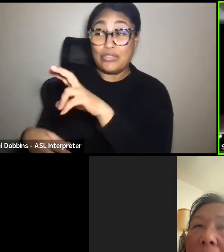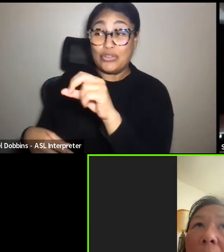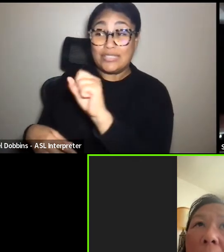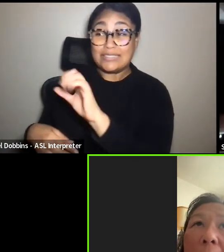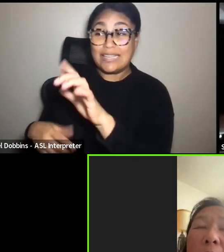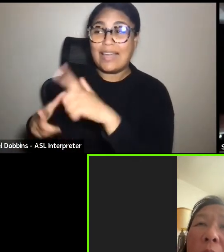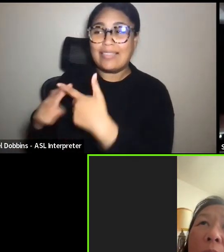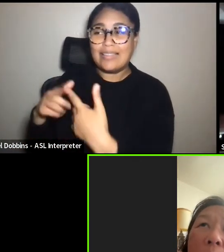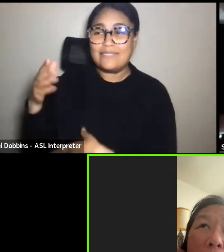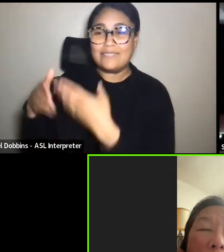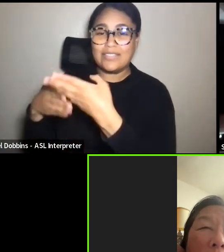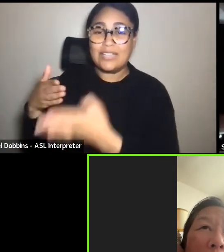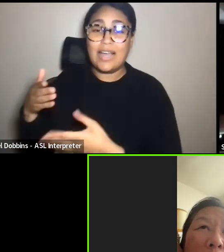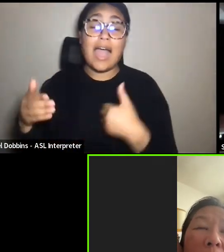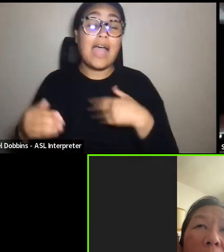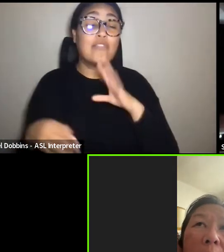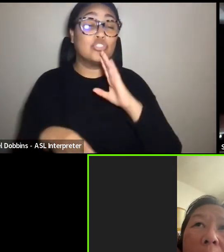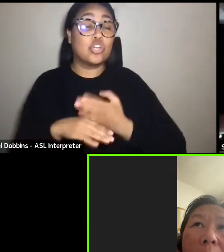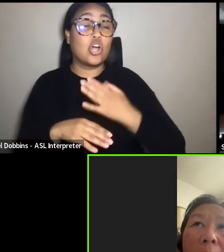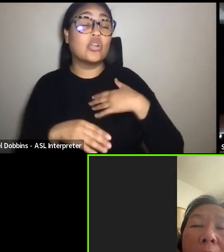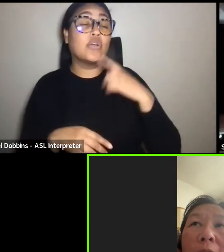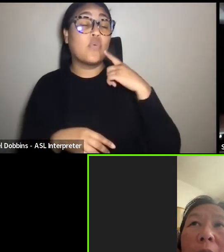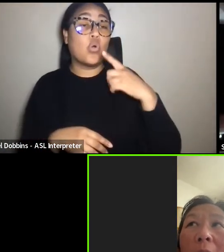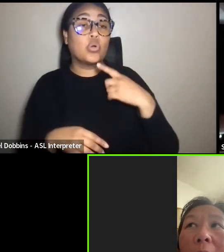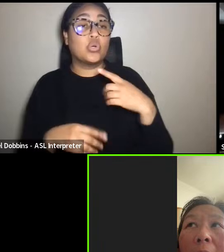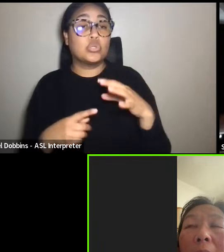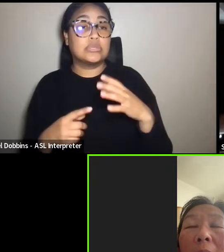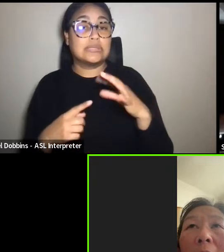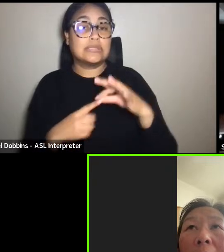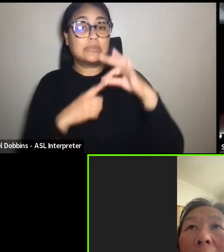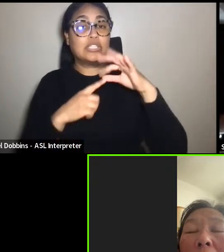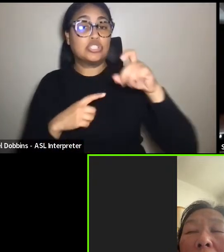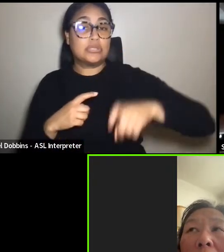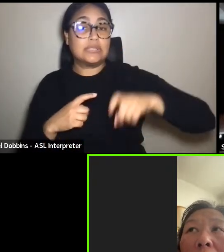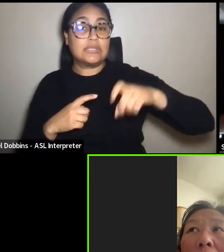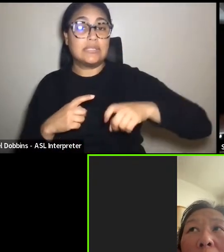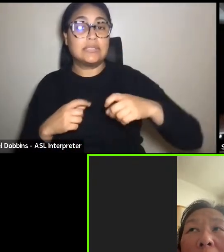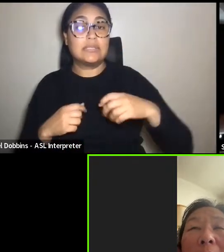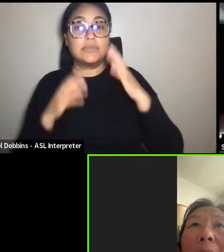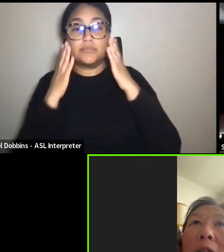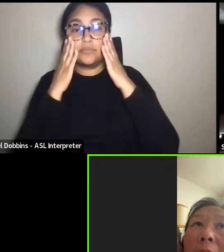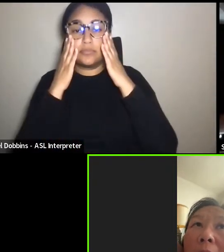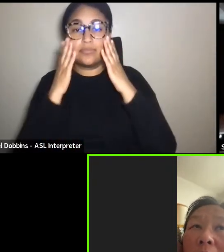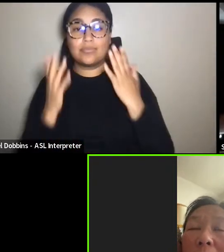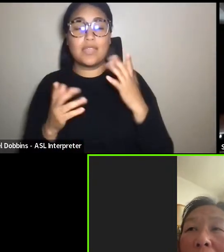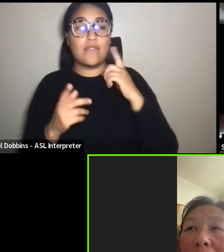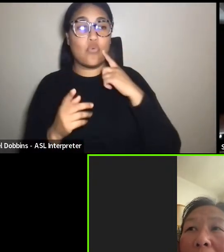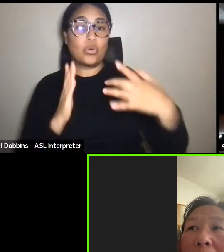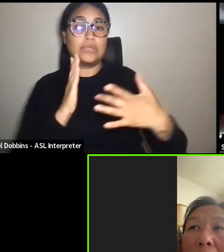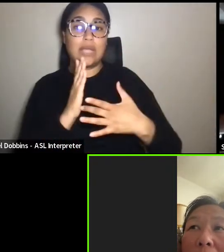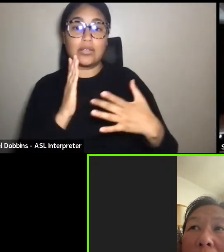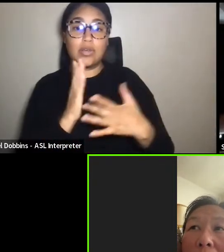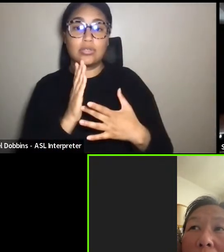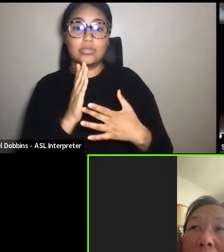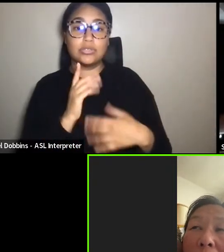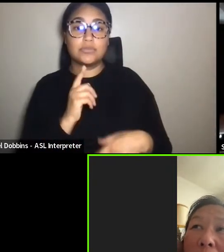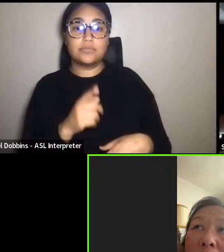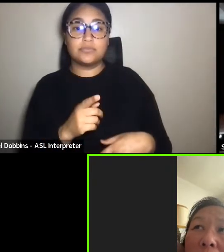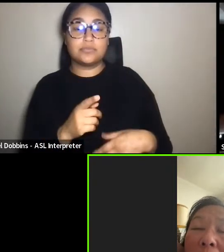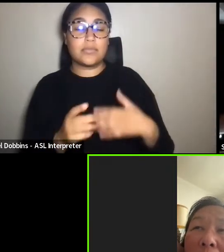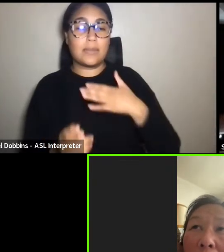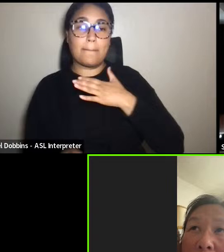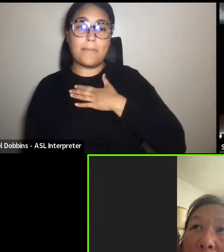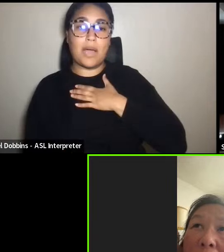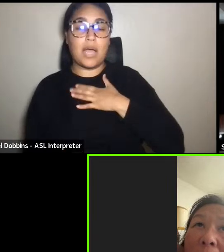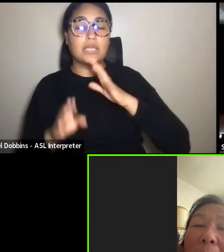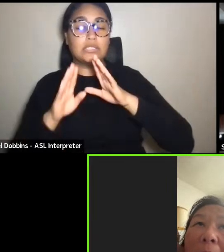then Okay, we will, I do have sorry a about daughter that. in special needs, and I feel like with technology, I mean,